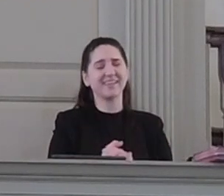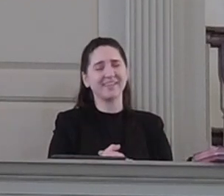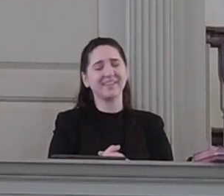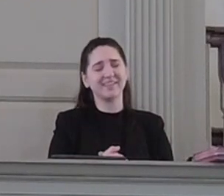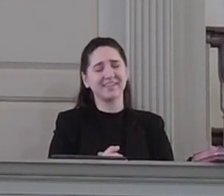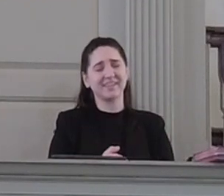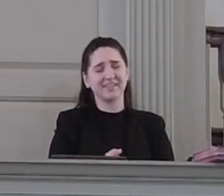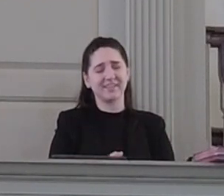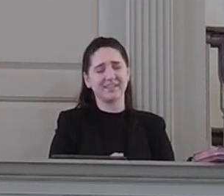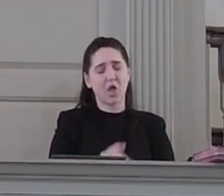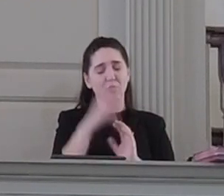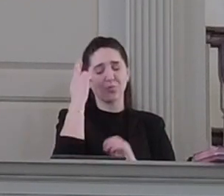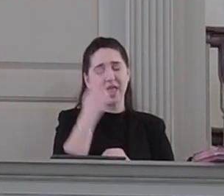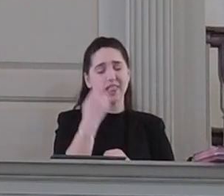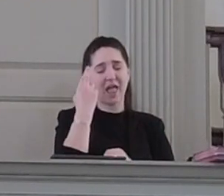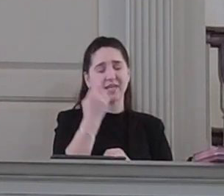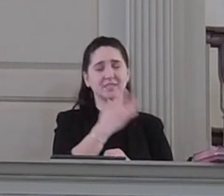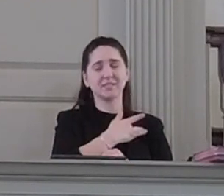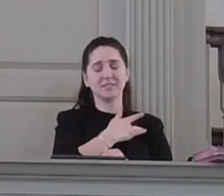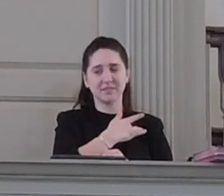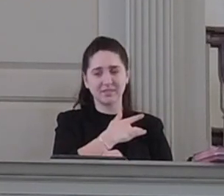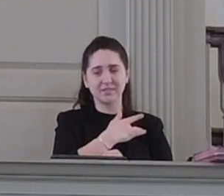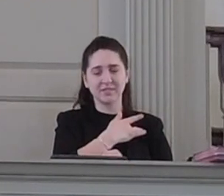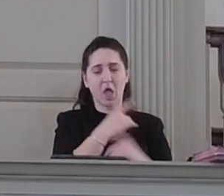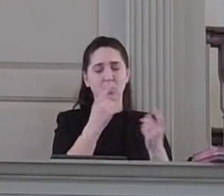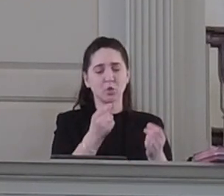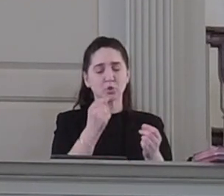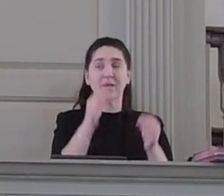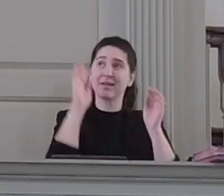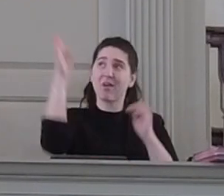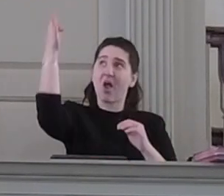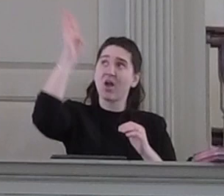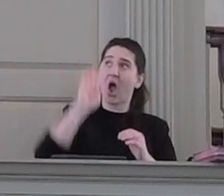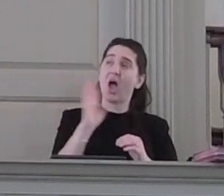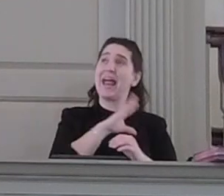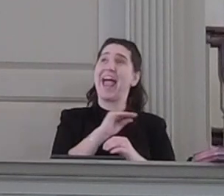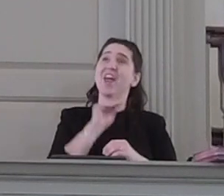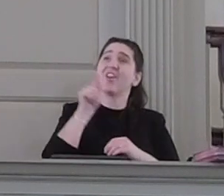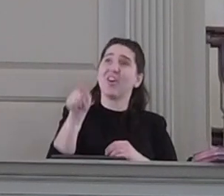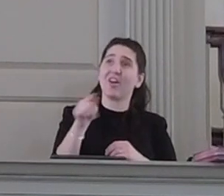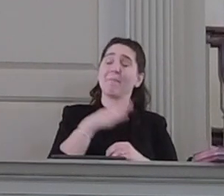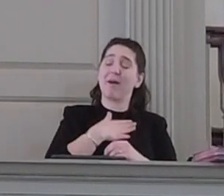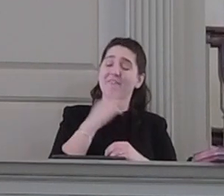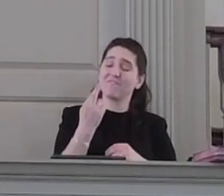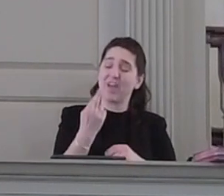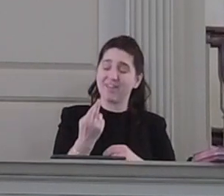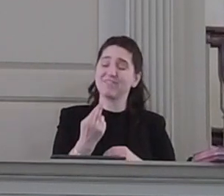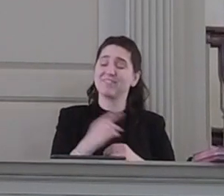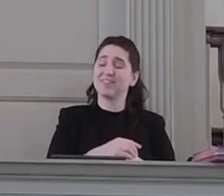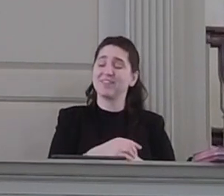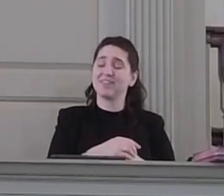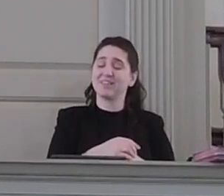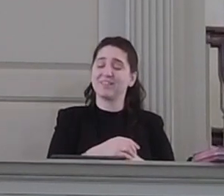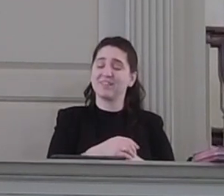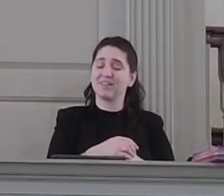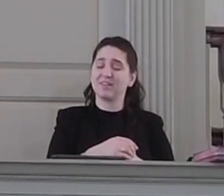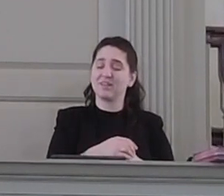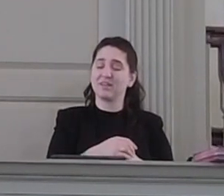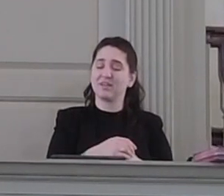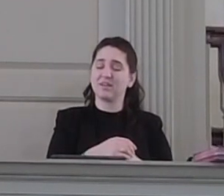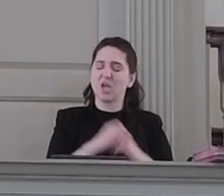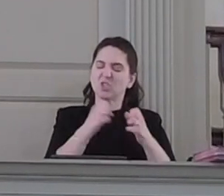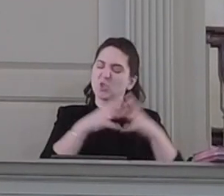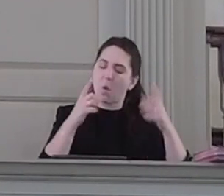And I realized that I was doing God and her a disservice by spending so